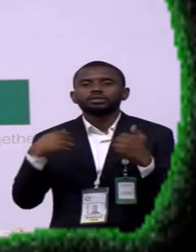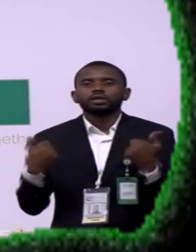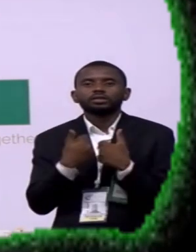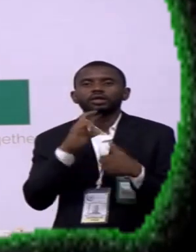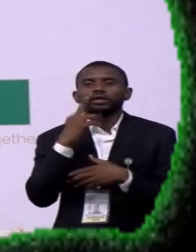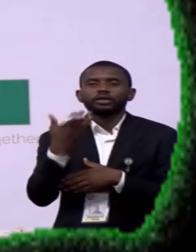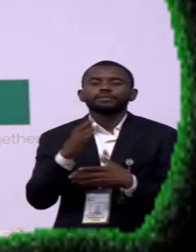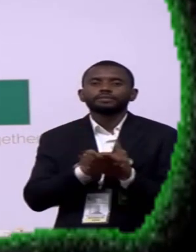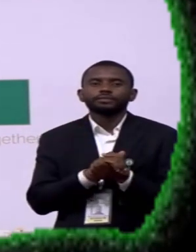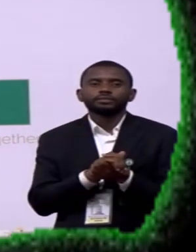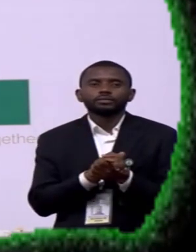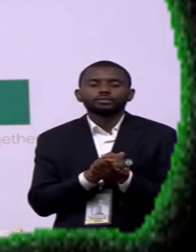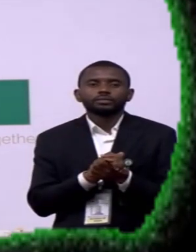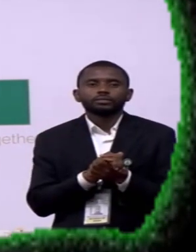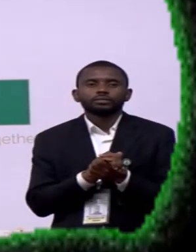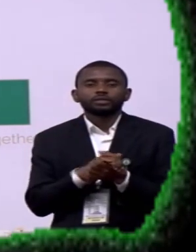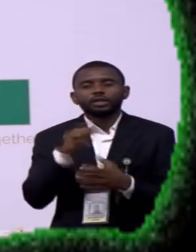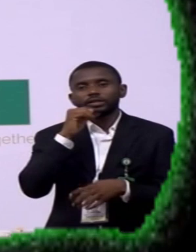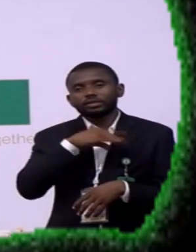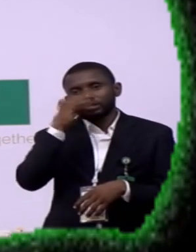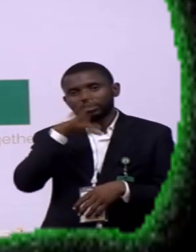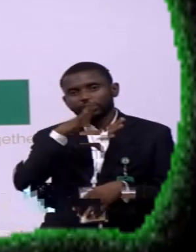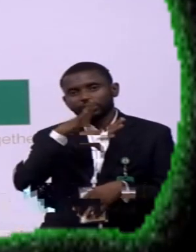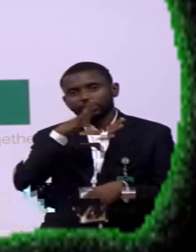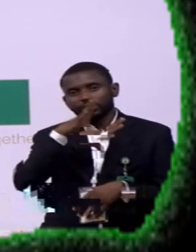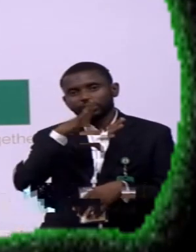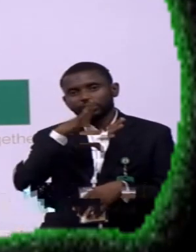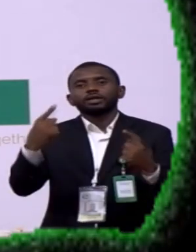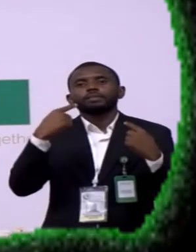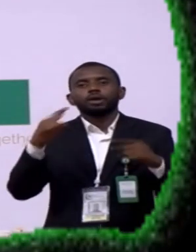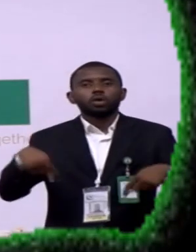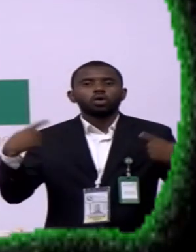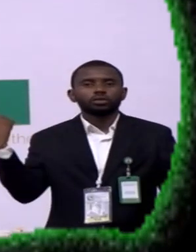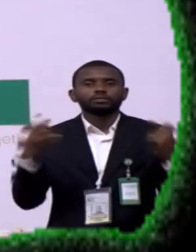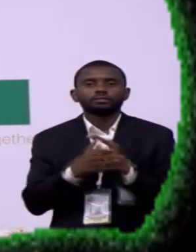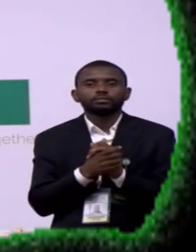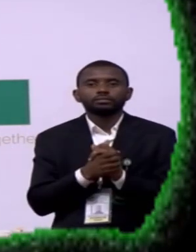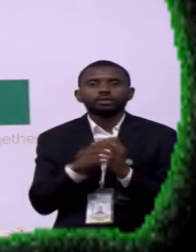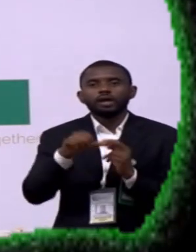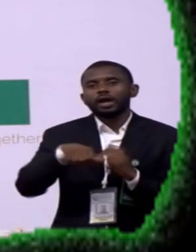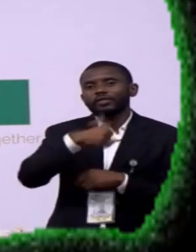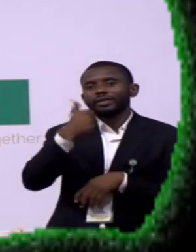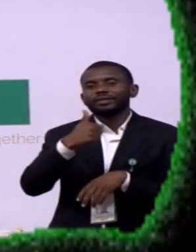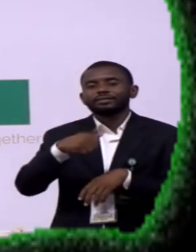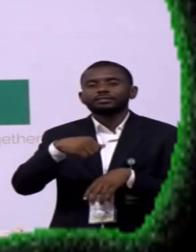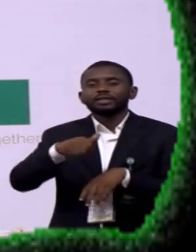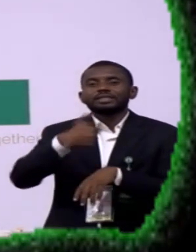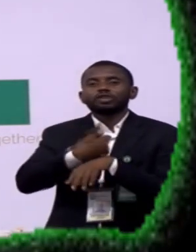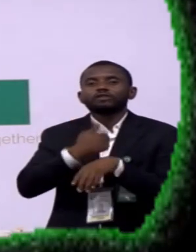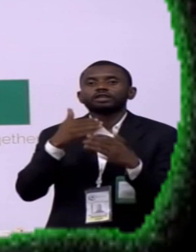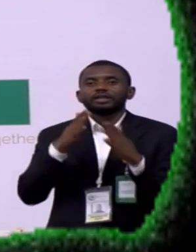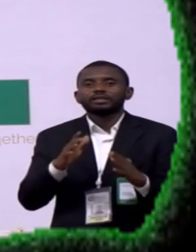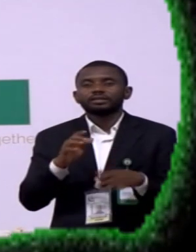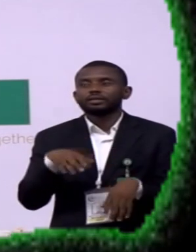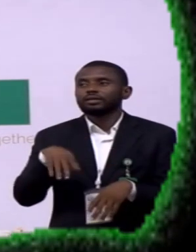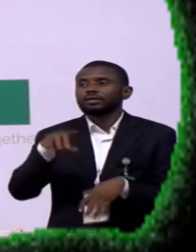Ladies and gentlemen, elections have come and gone. Another set of leaders have been